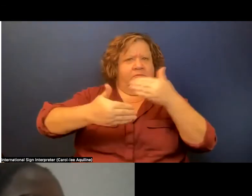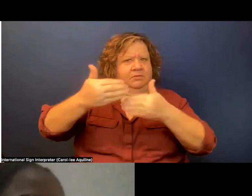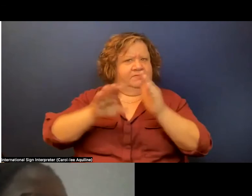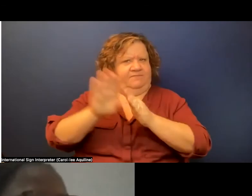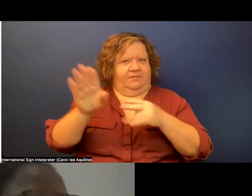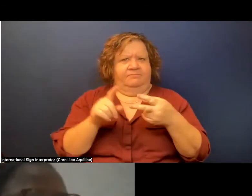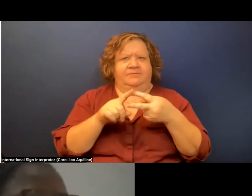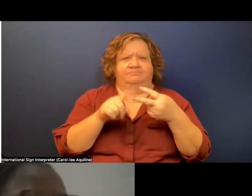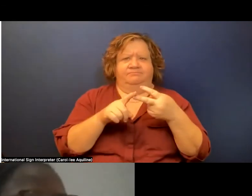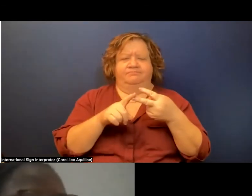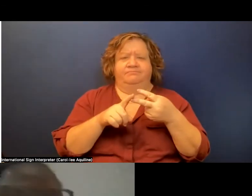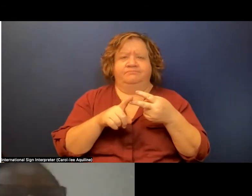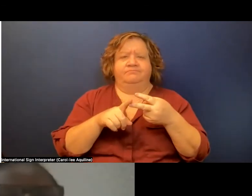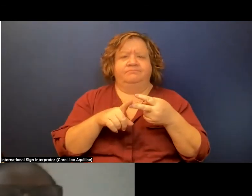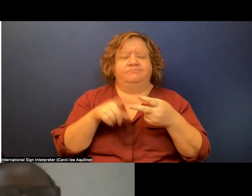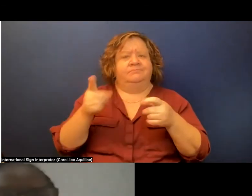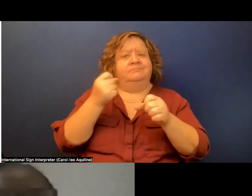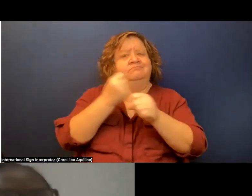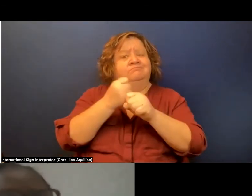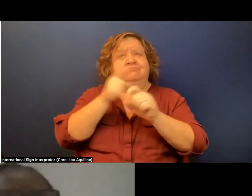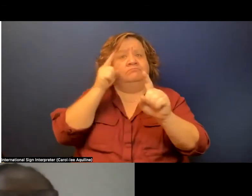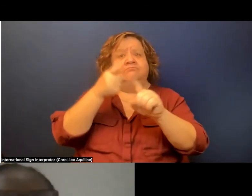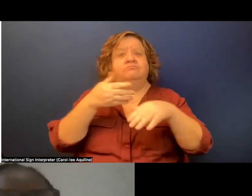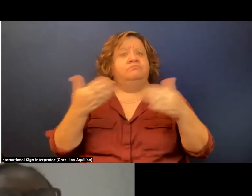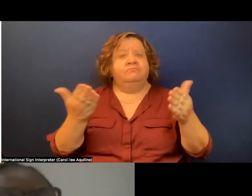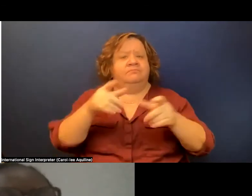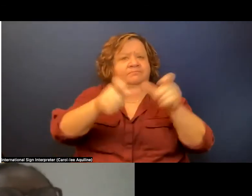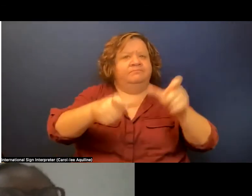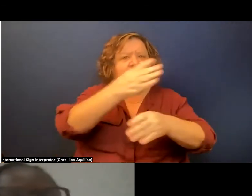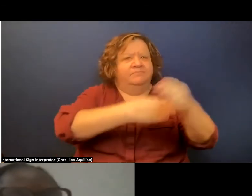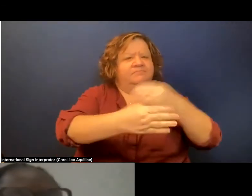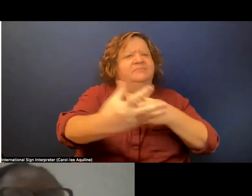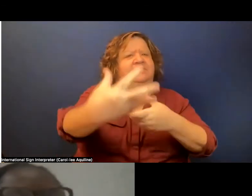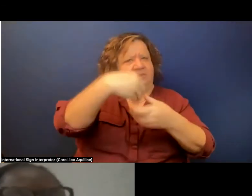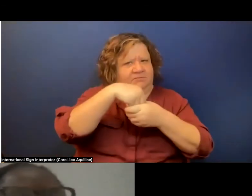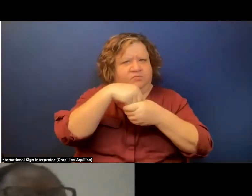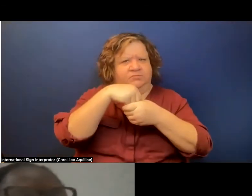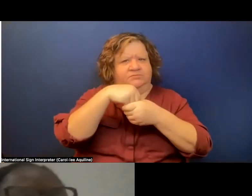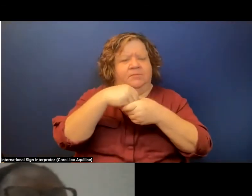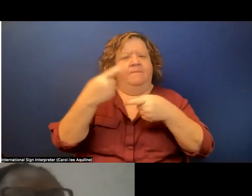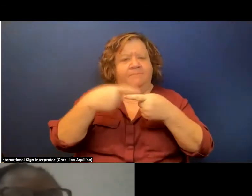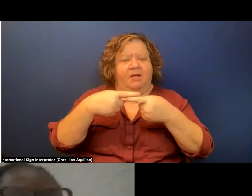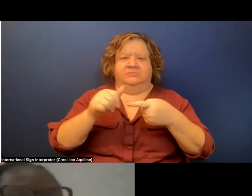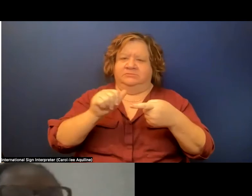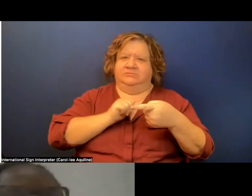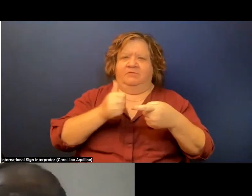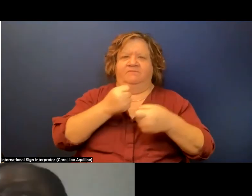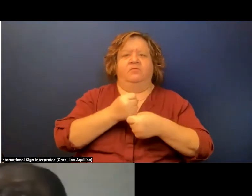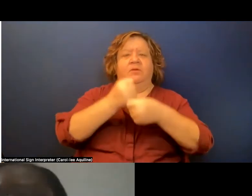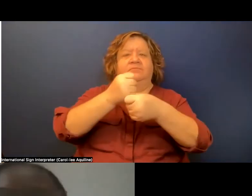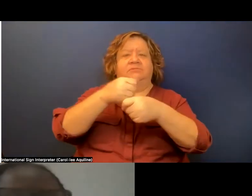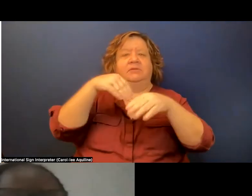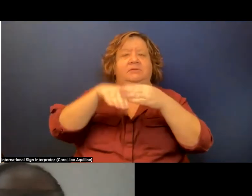and representation of persons with disabilities in the Ghanaian society and communities around the world, especially in the Global South, through